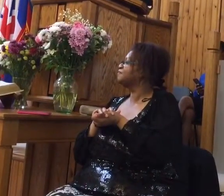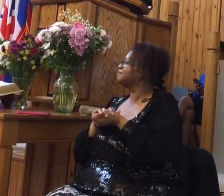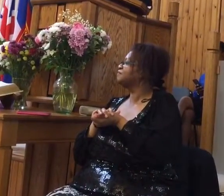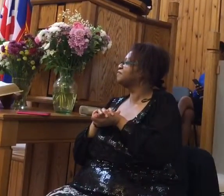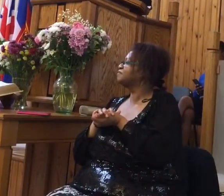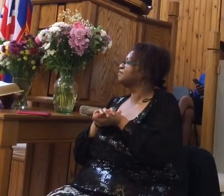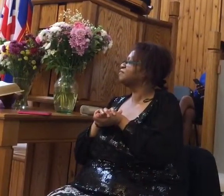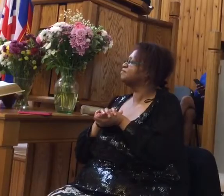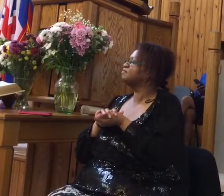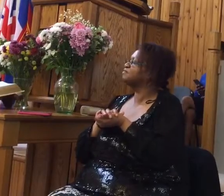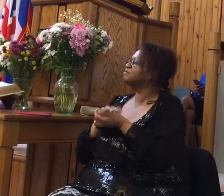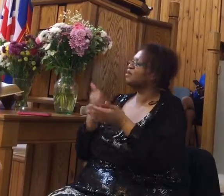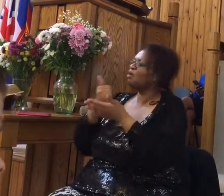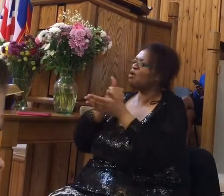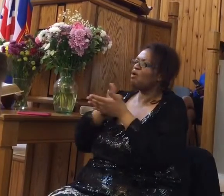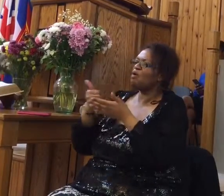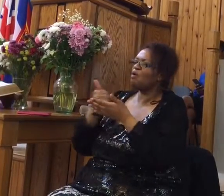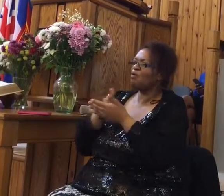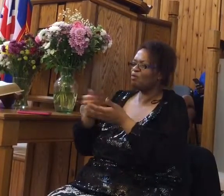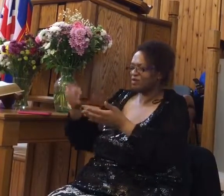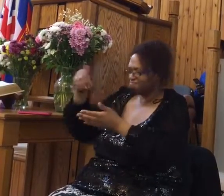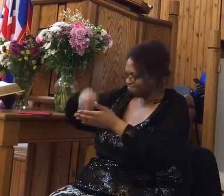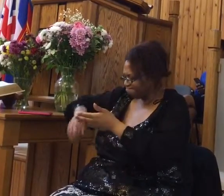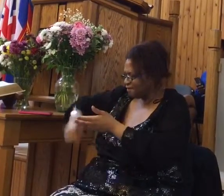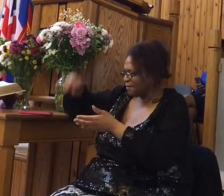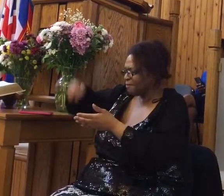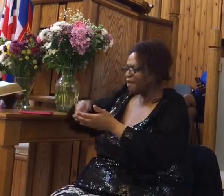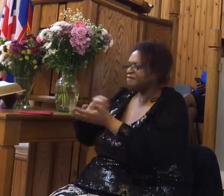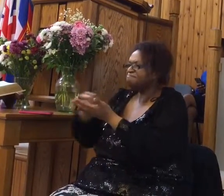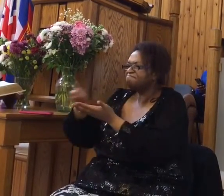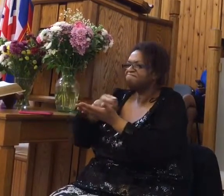And with that, you should always carry stuff that you can give out.